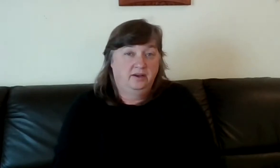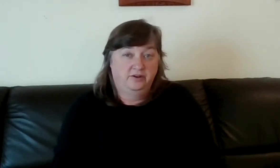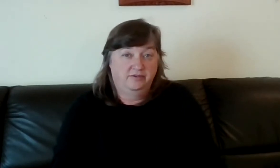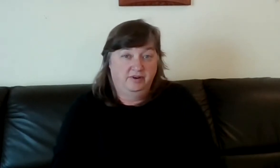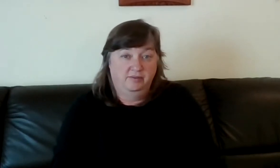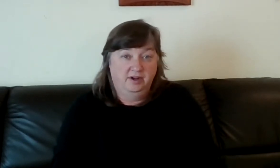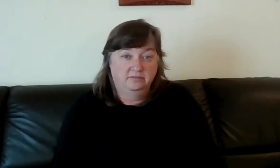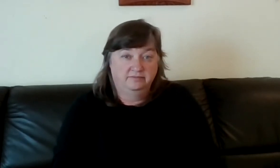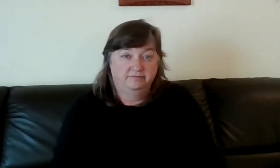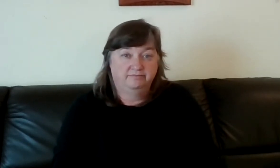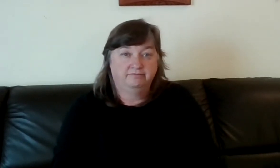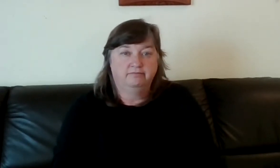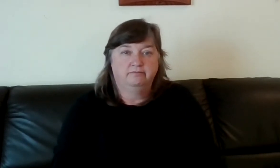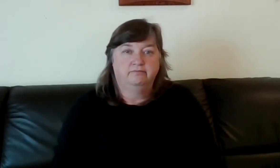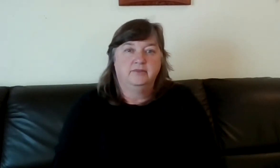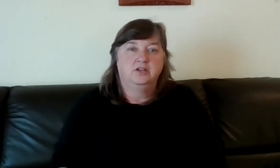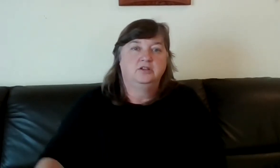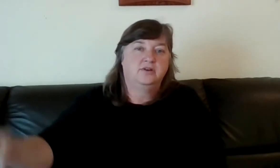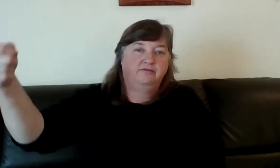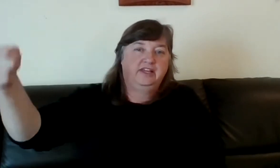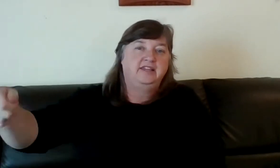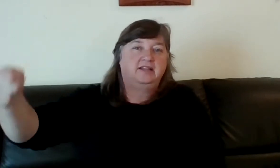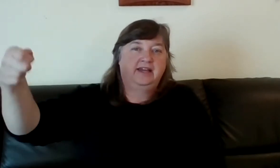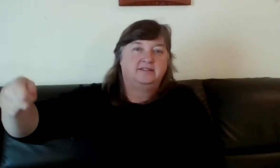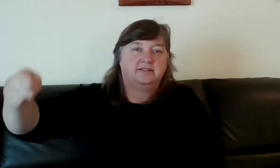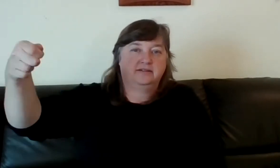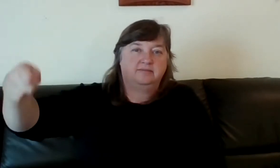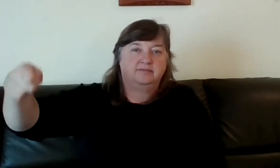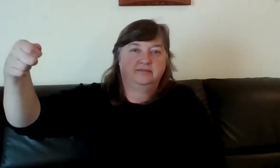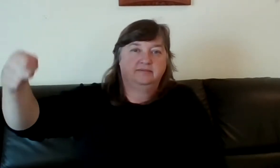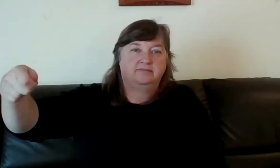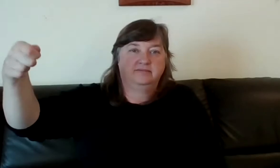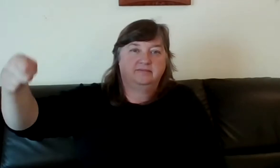you very well, try flicking the lights.